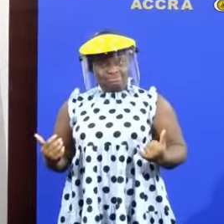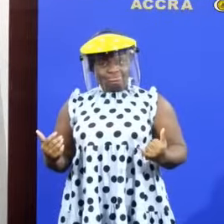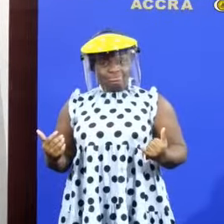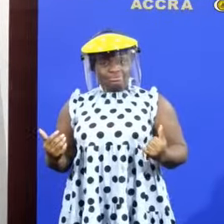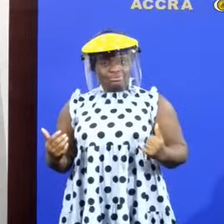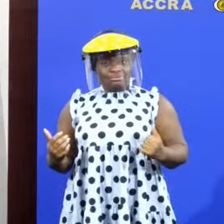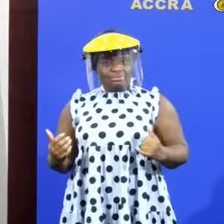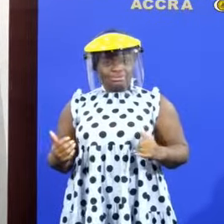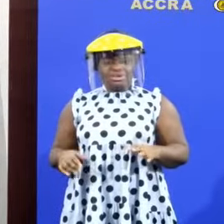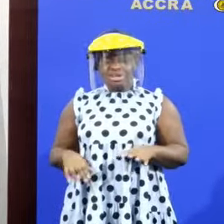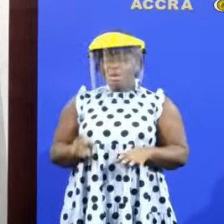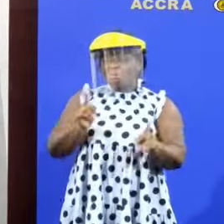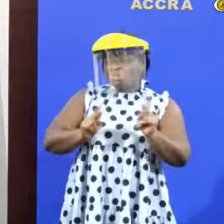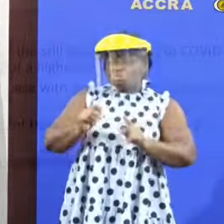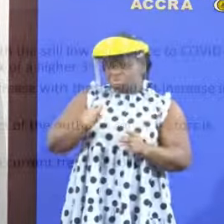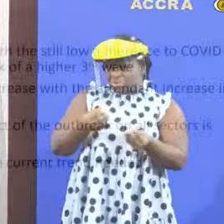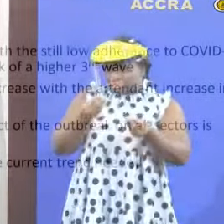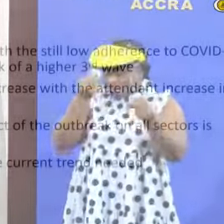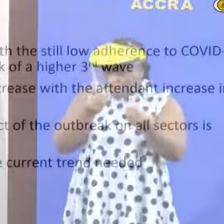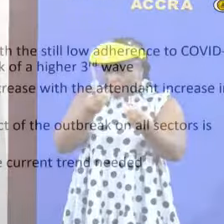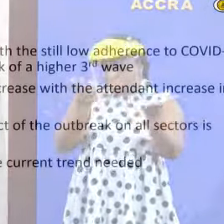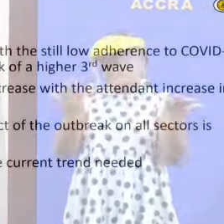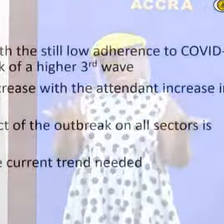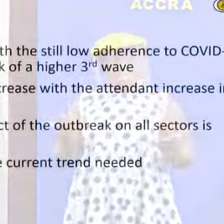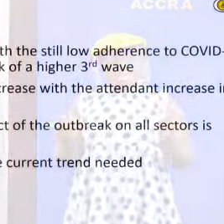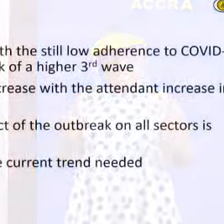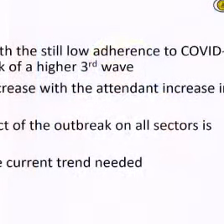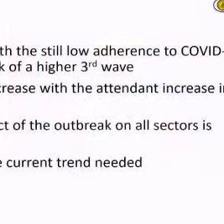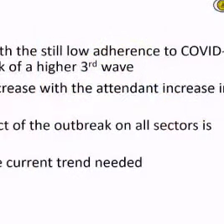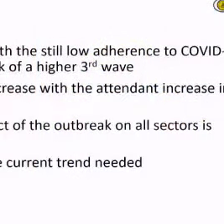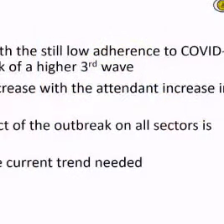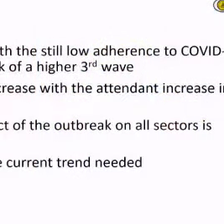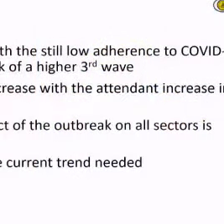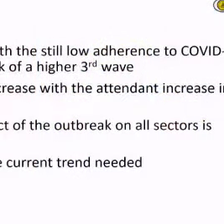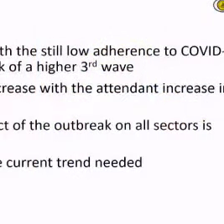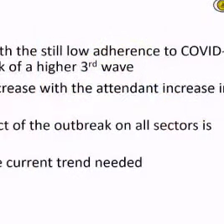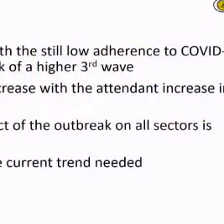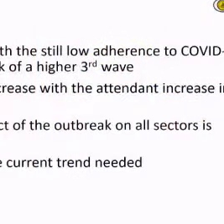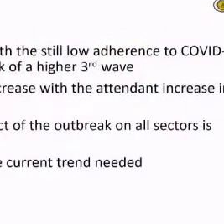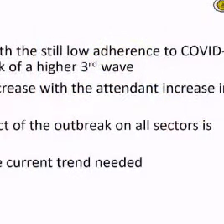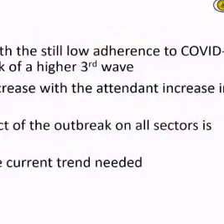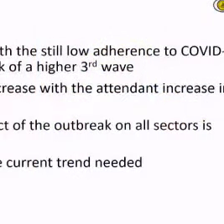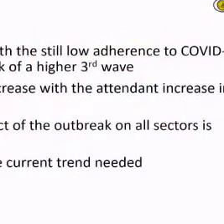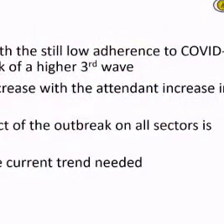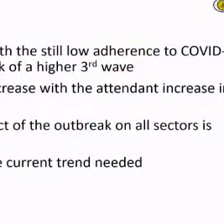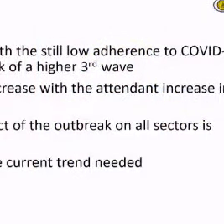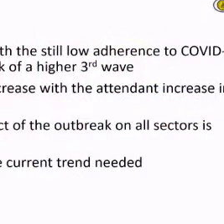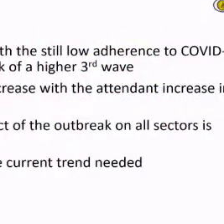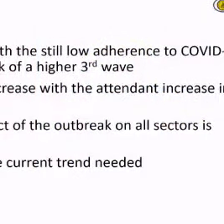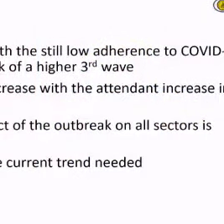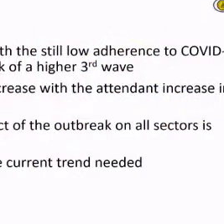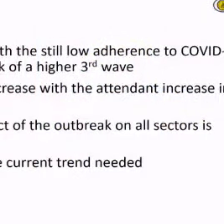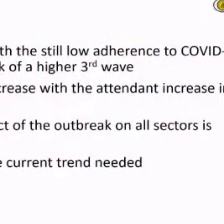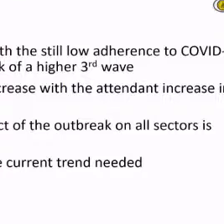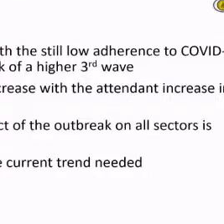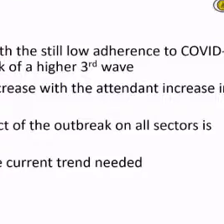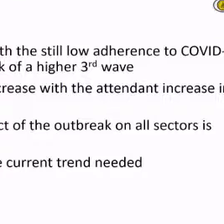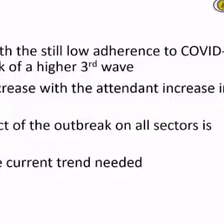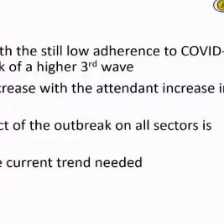with the slow adherence pose a significant risk for us with a higher surge in this